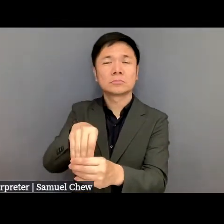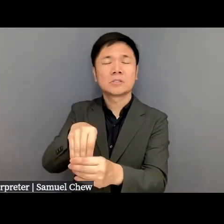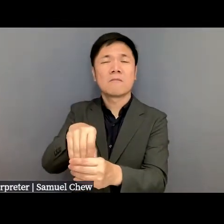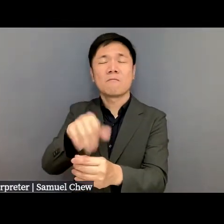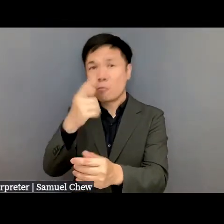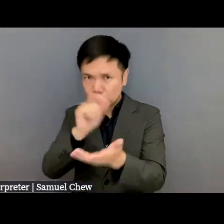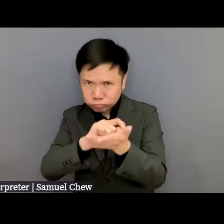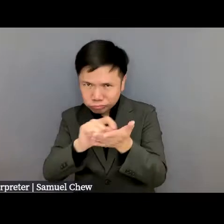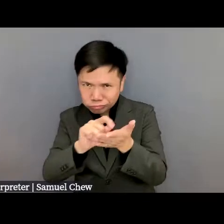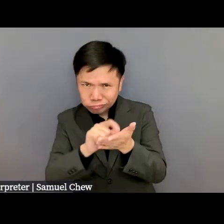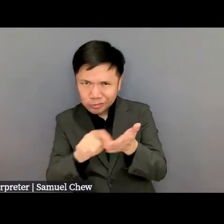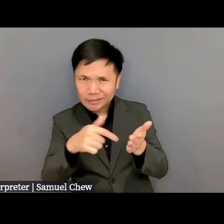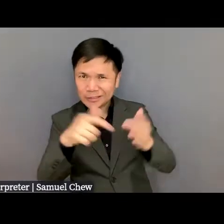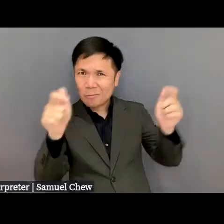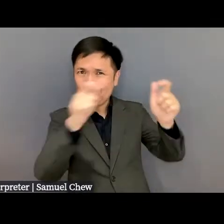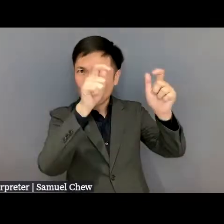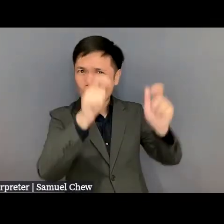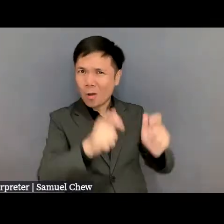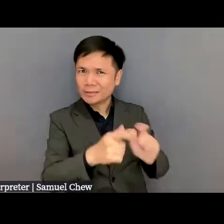developing the policy or the